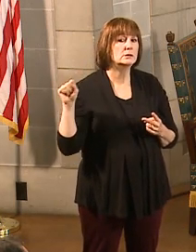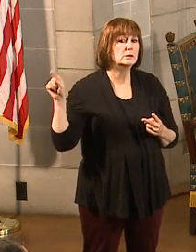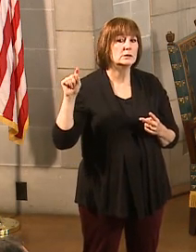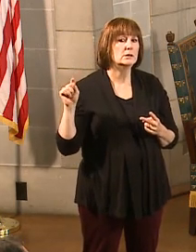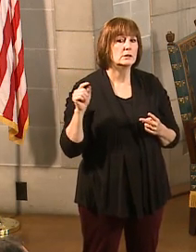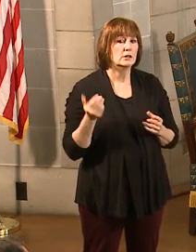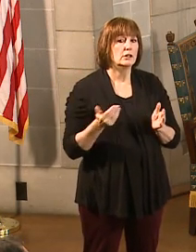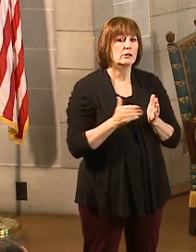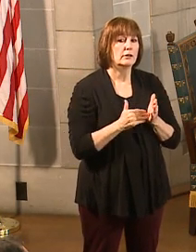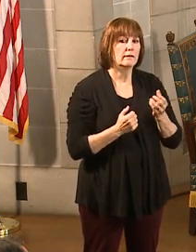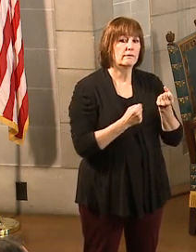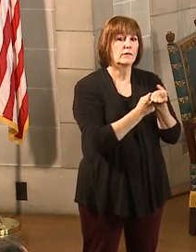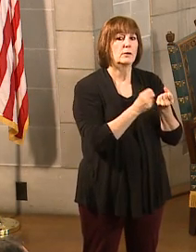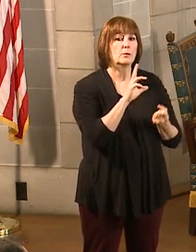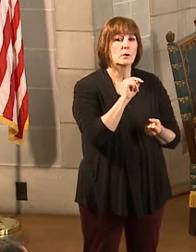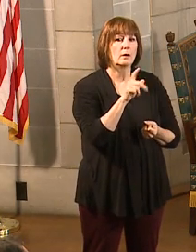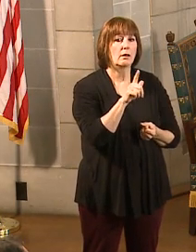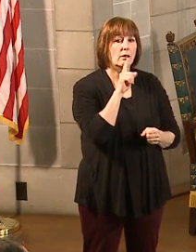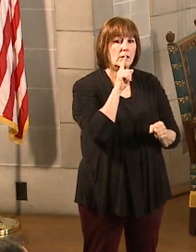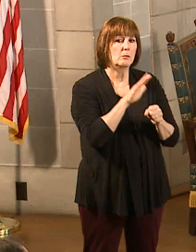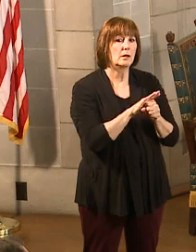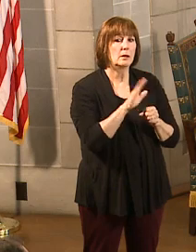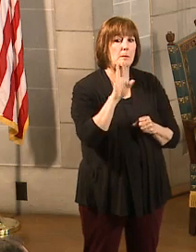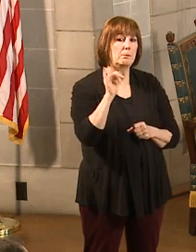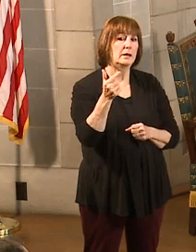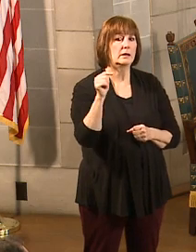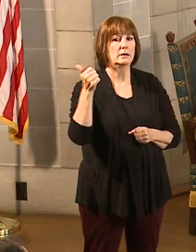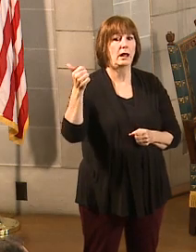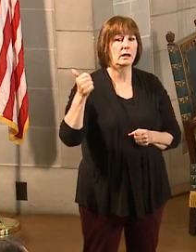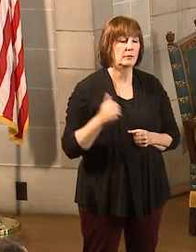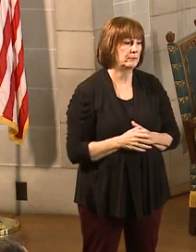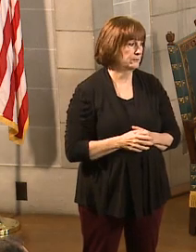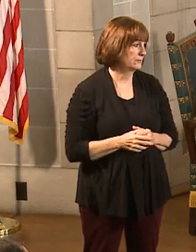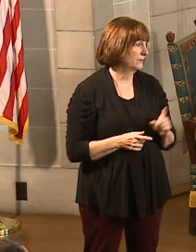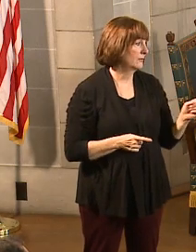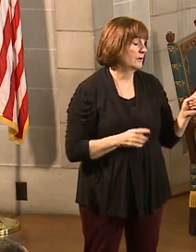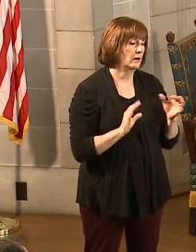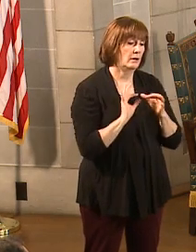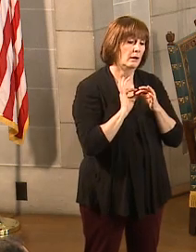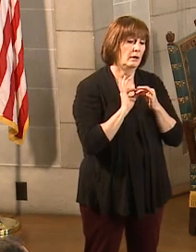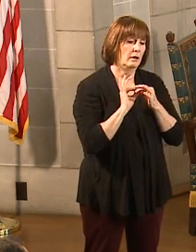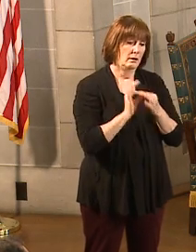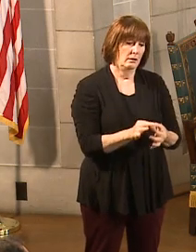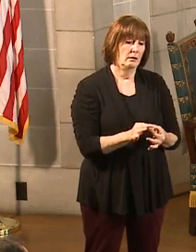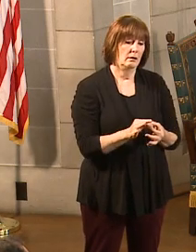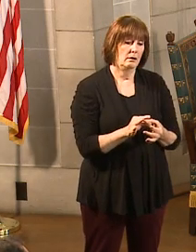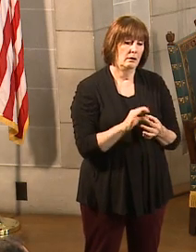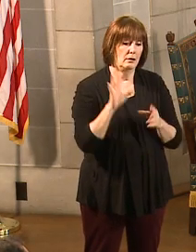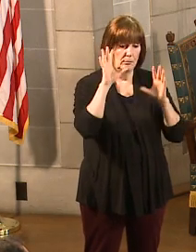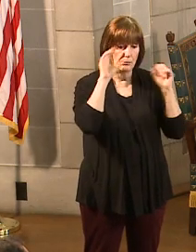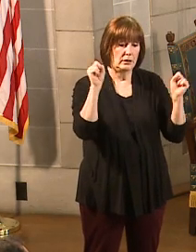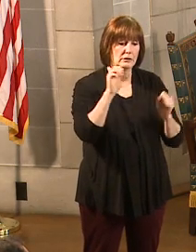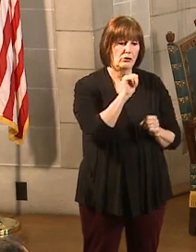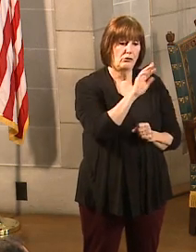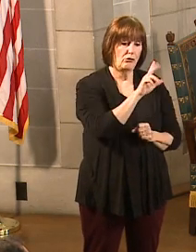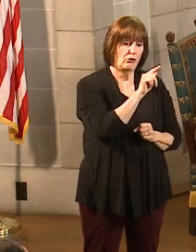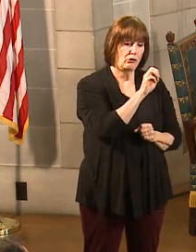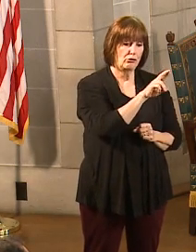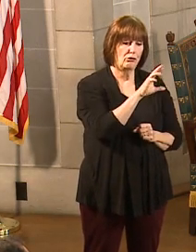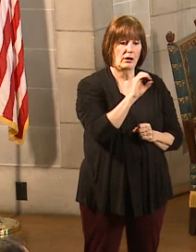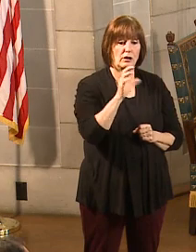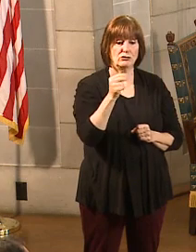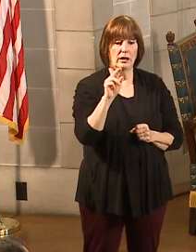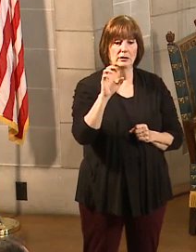morning reaffirming UNL's commitment to the Big Ten. Any comment on that? So with regard to President Carter and Chancellor